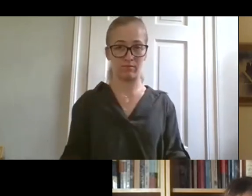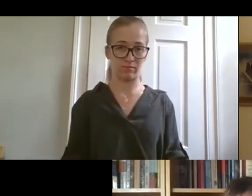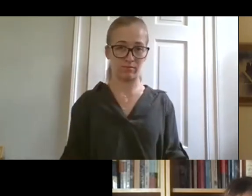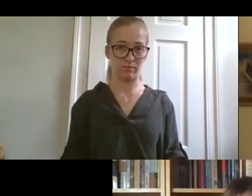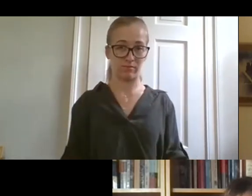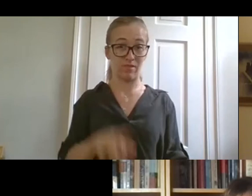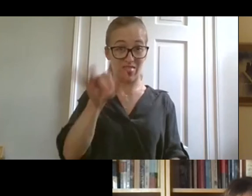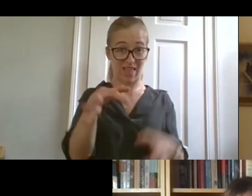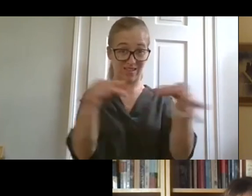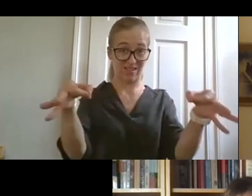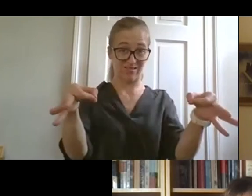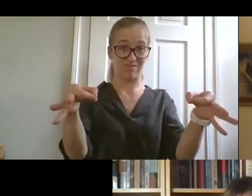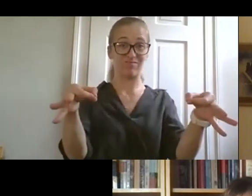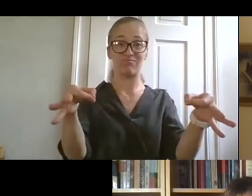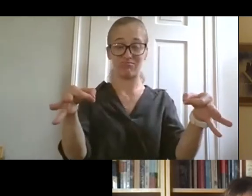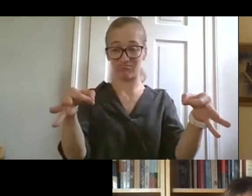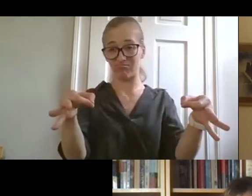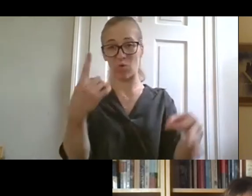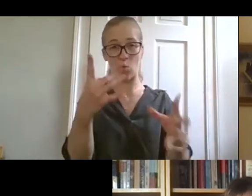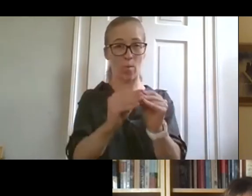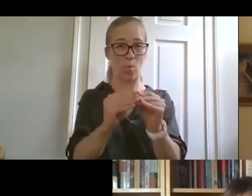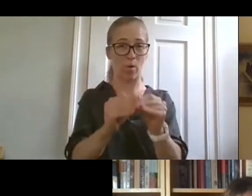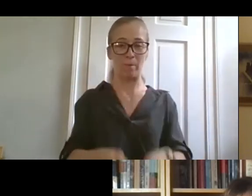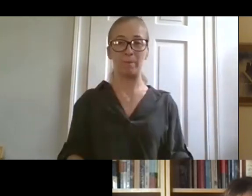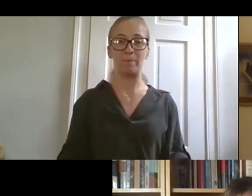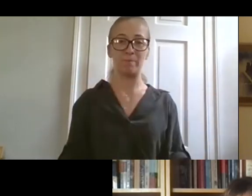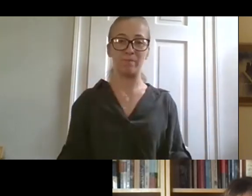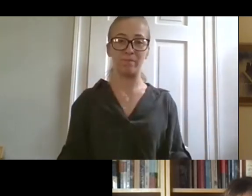That's a sentence. Here's another one. Let's see.